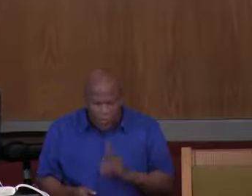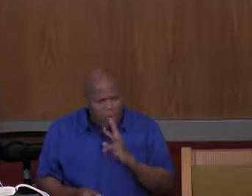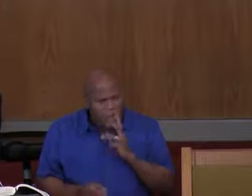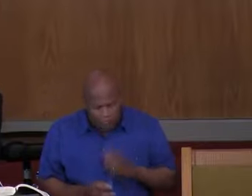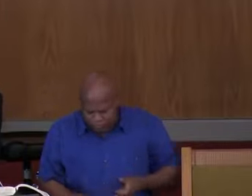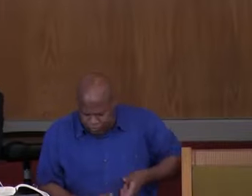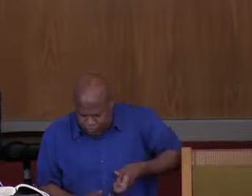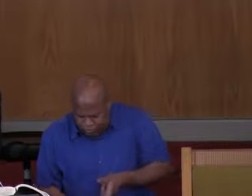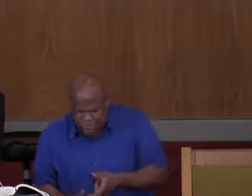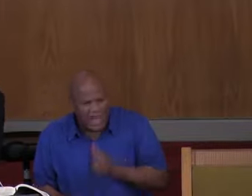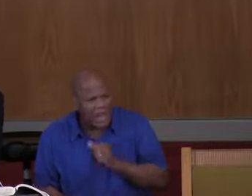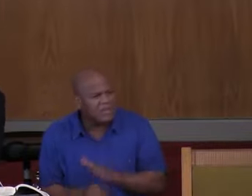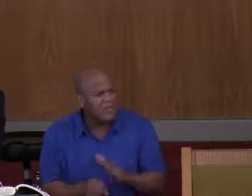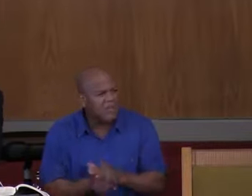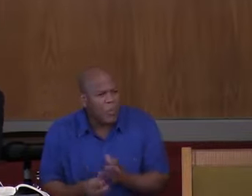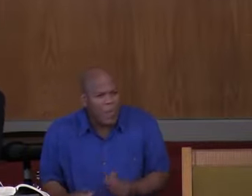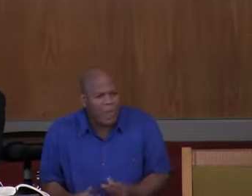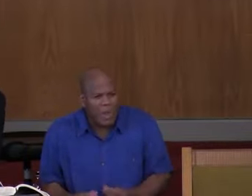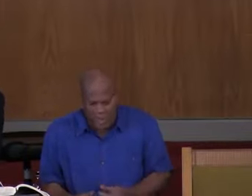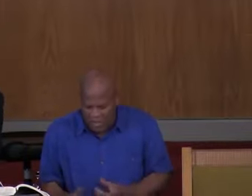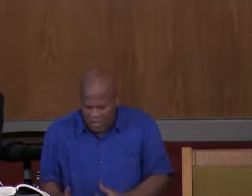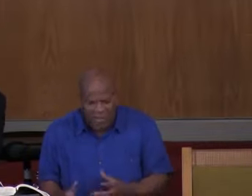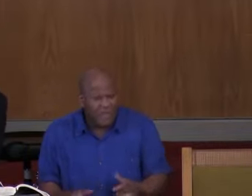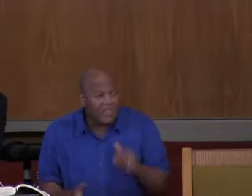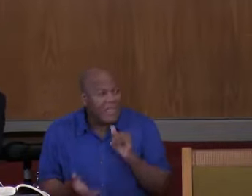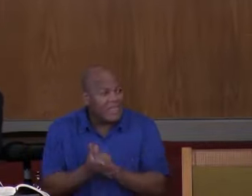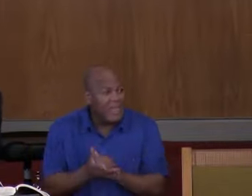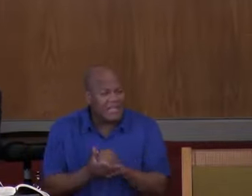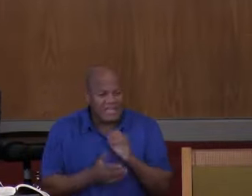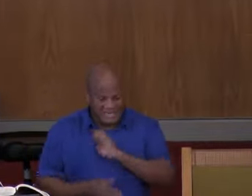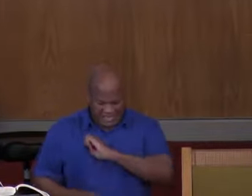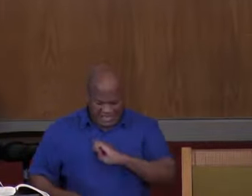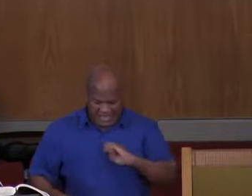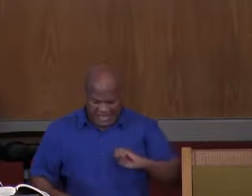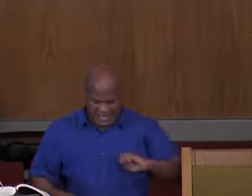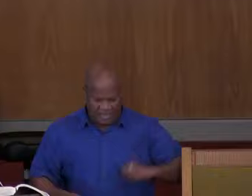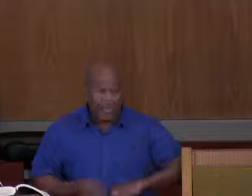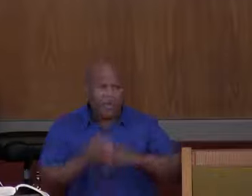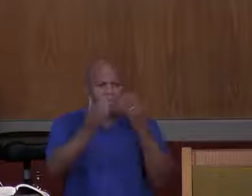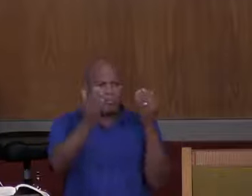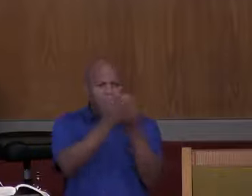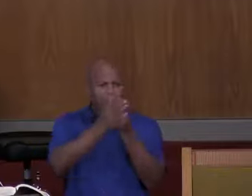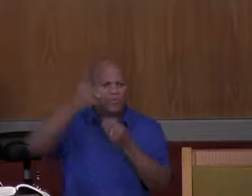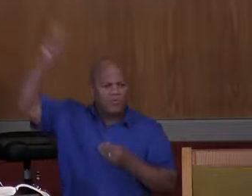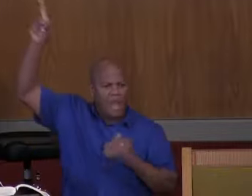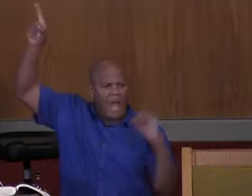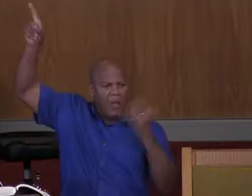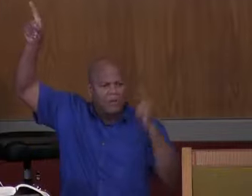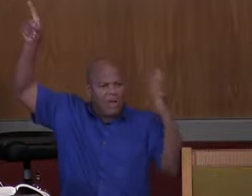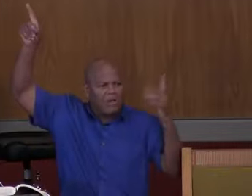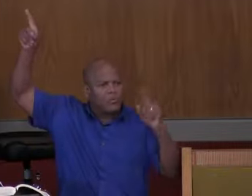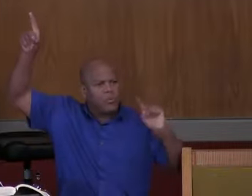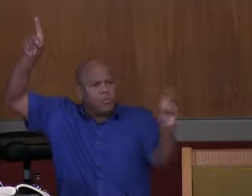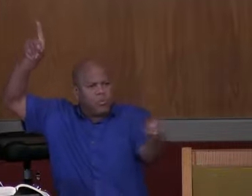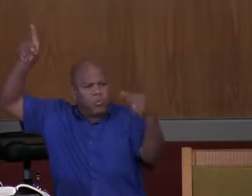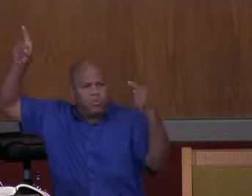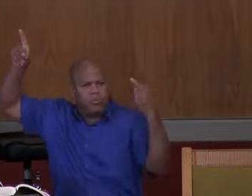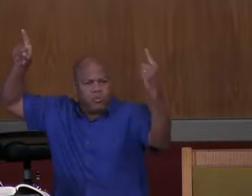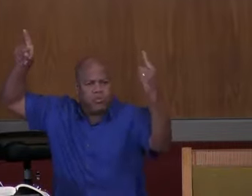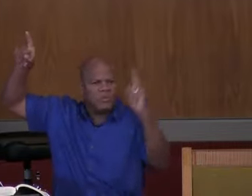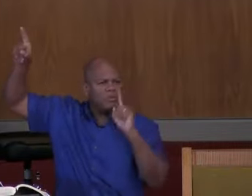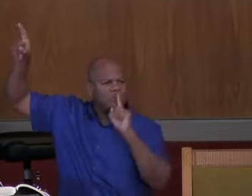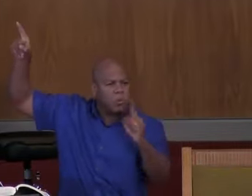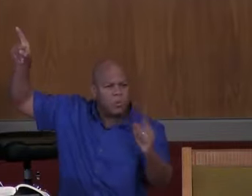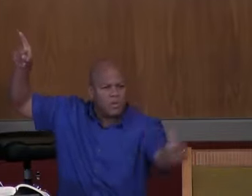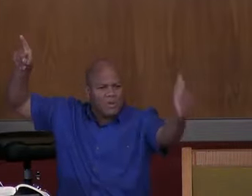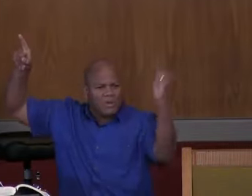more. Put some more. Put some more. It is there when Elijah proved that our God is the one true God.